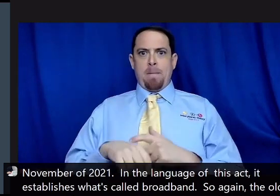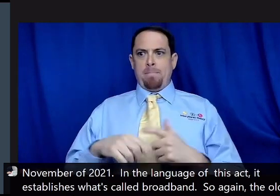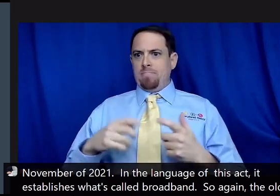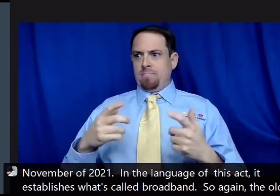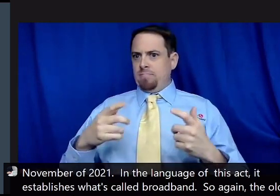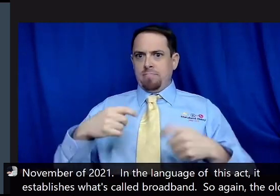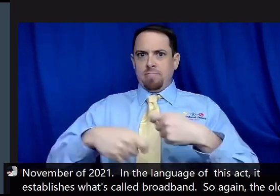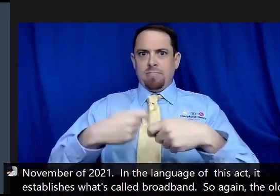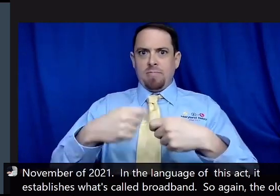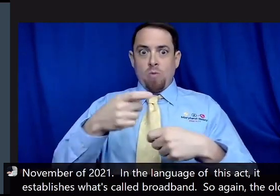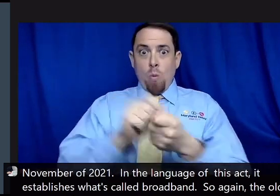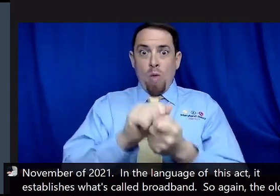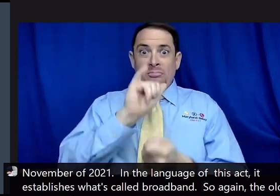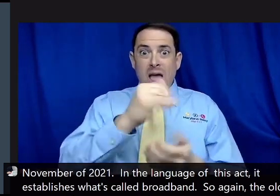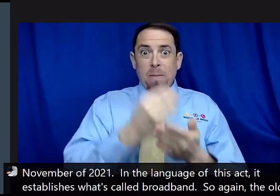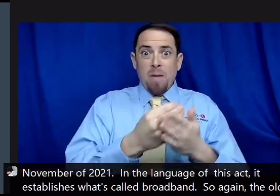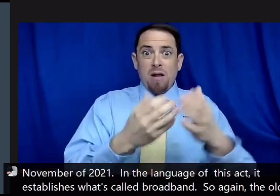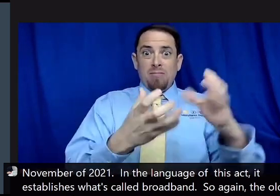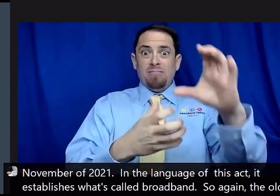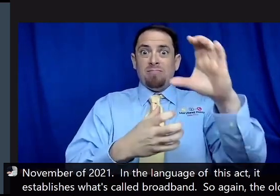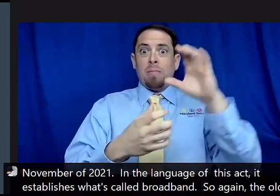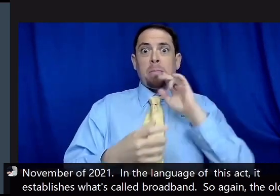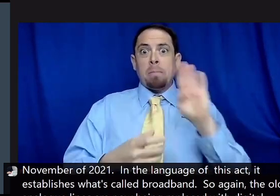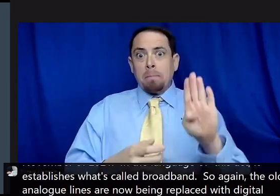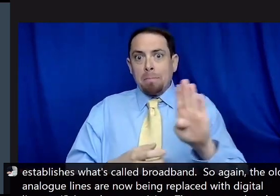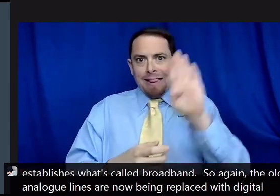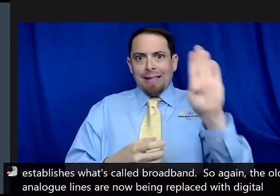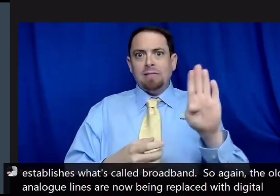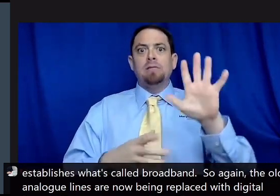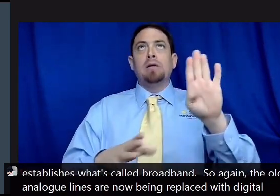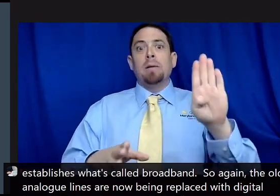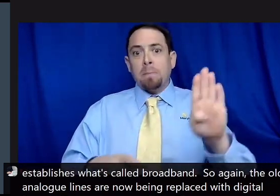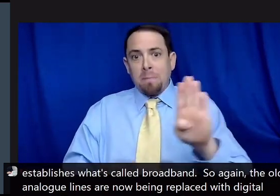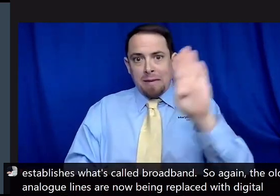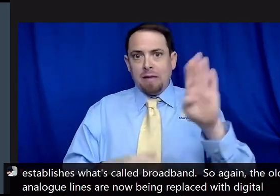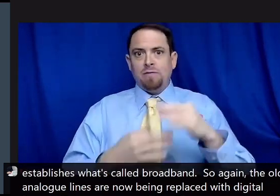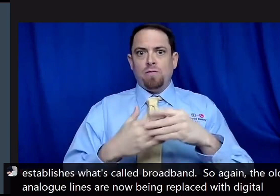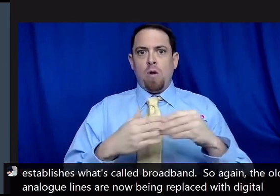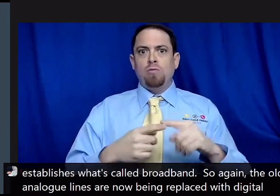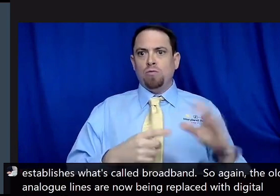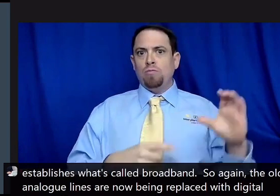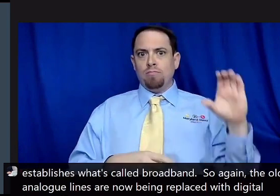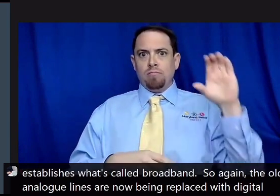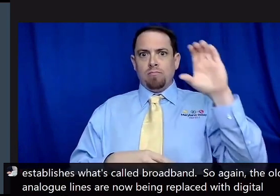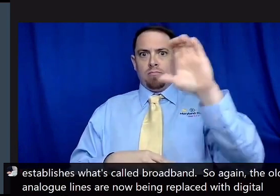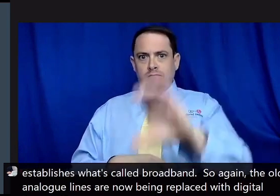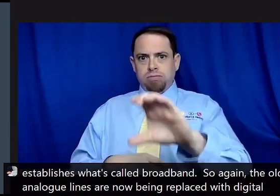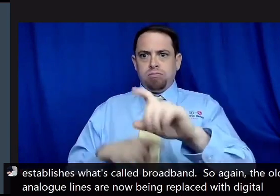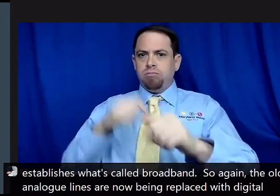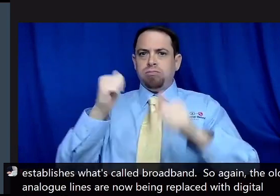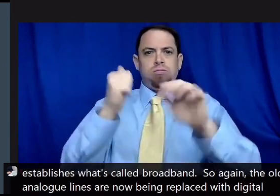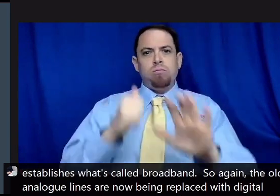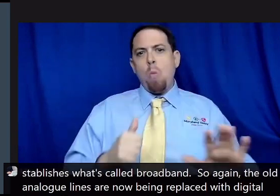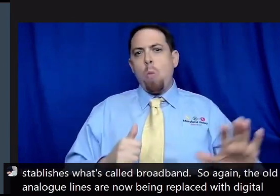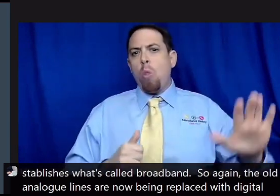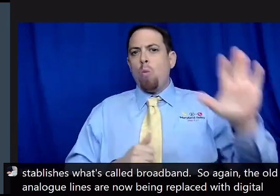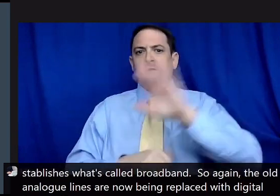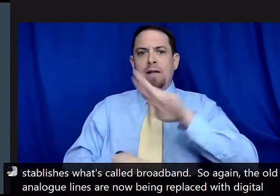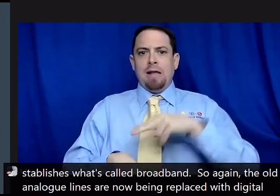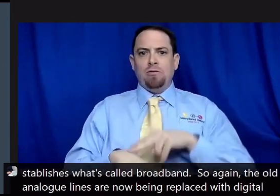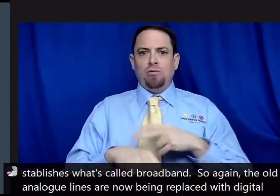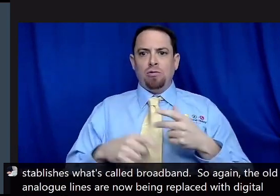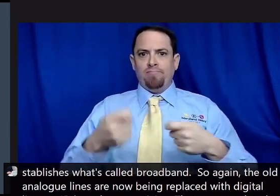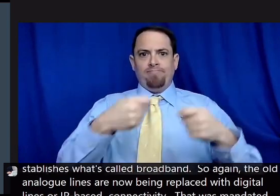That was mandated through this act. And with the funding billions and billions of dollars of funding that's